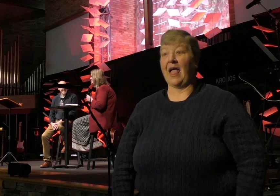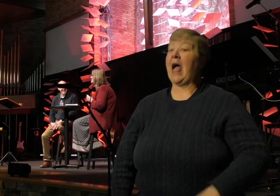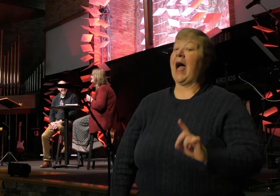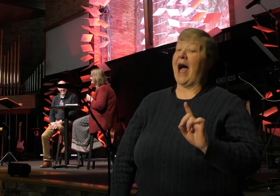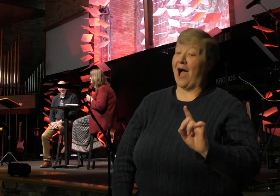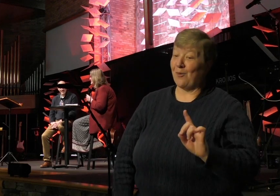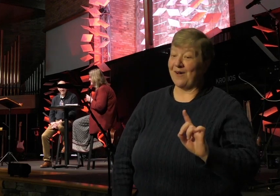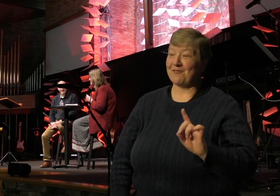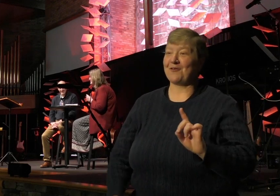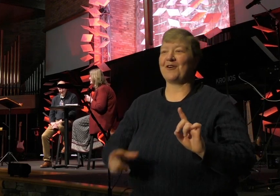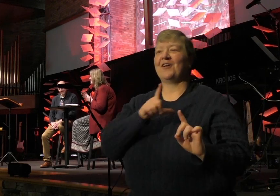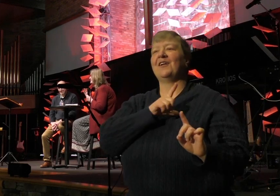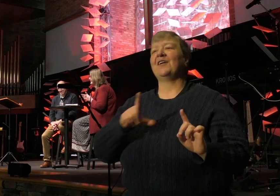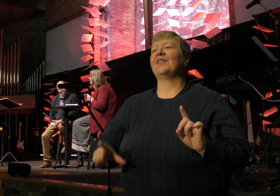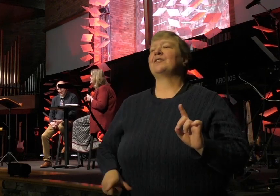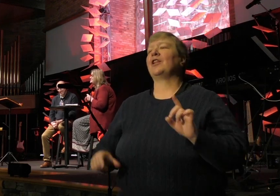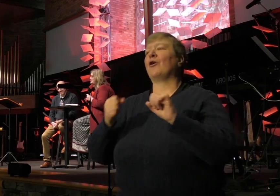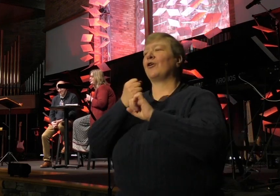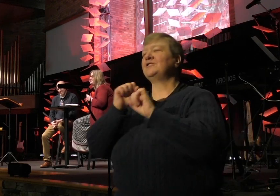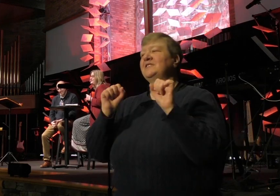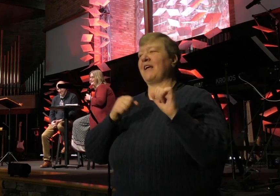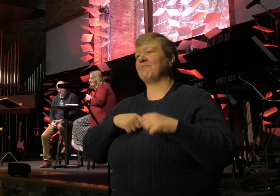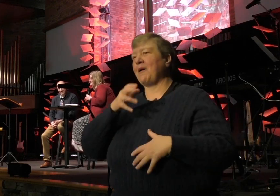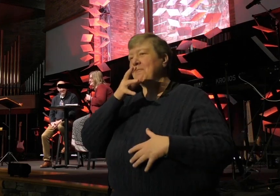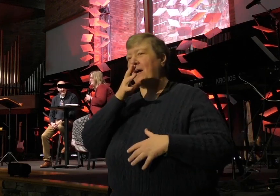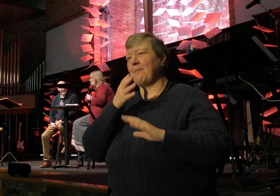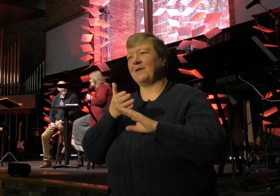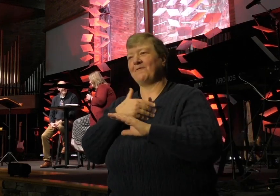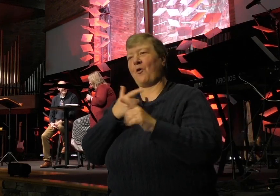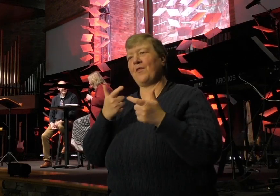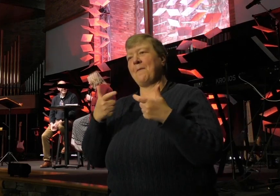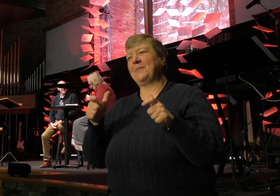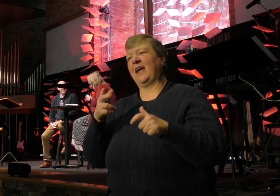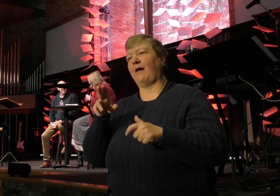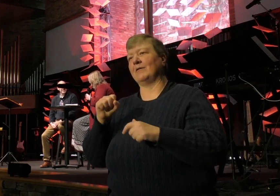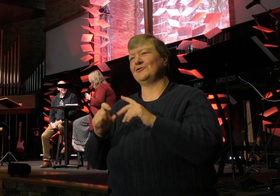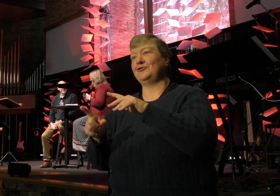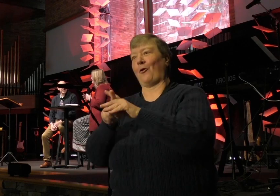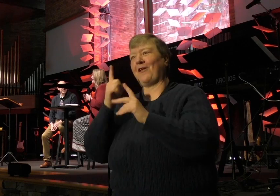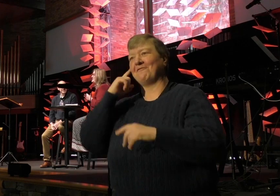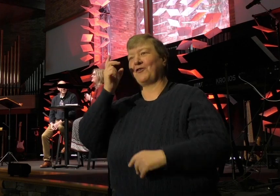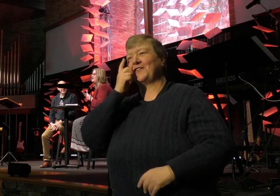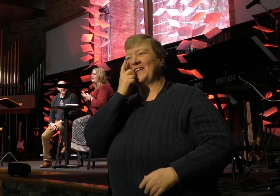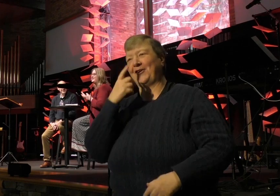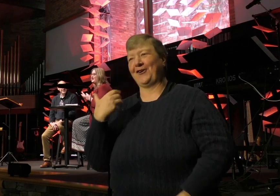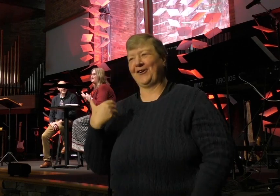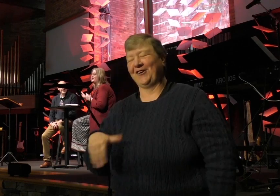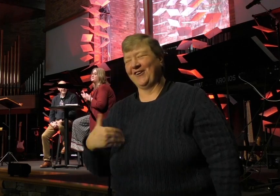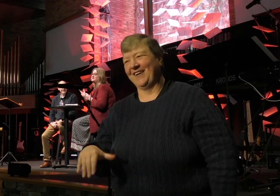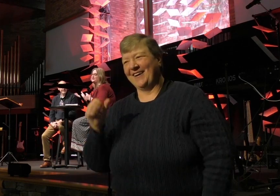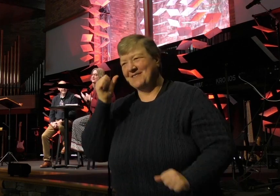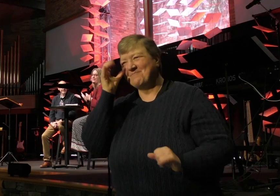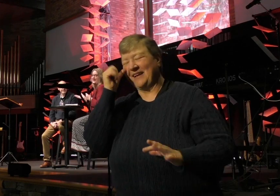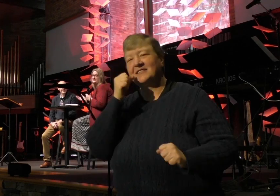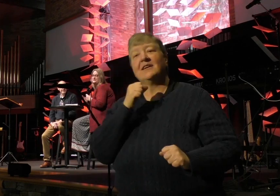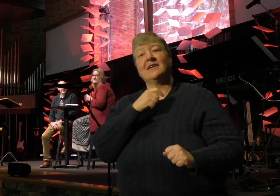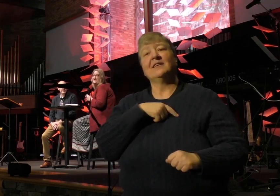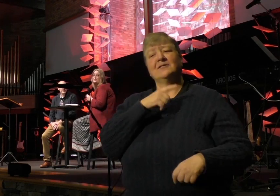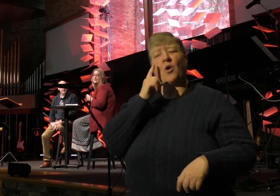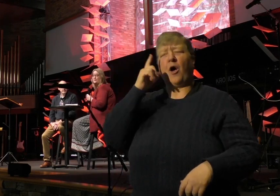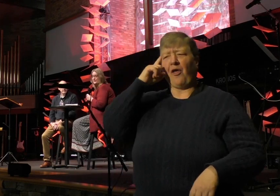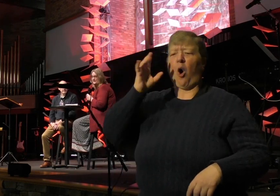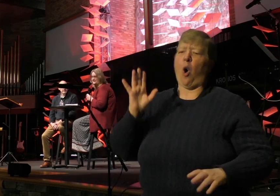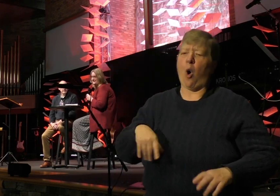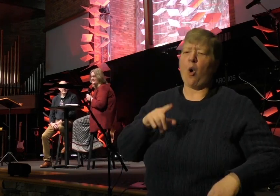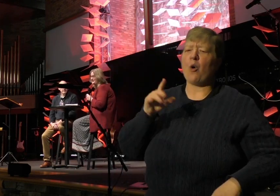However, the Lord saved my mom before the big guns showed up for dinner, which was amazing. So, you know, I thought that, well, certainly a pastor's going to